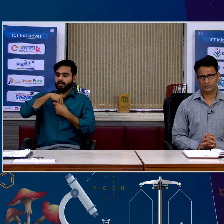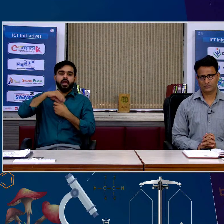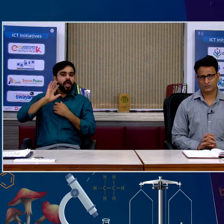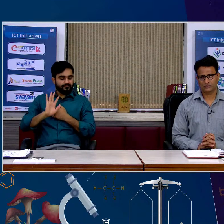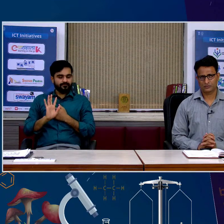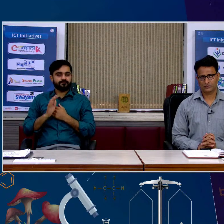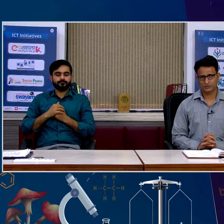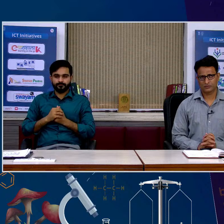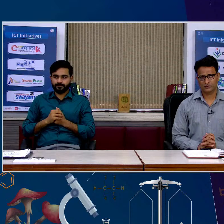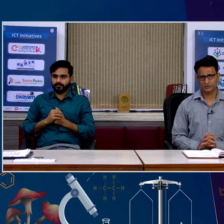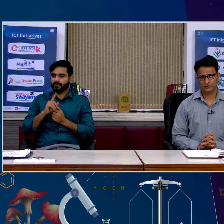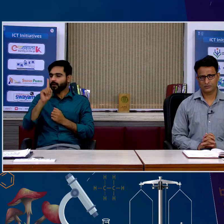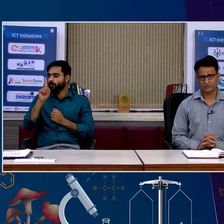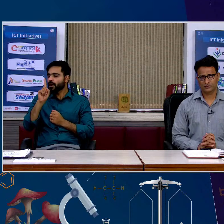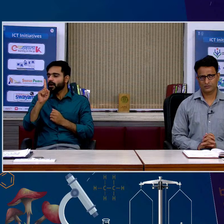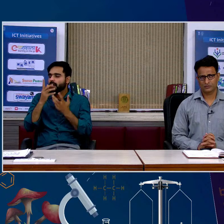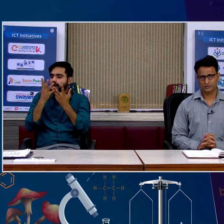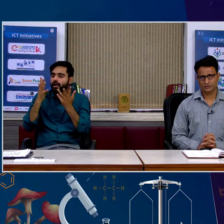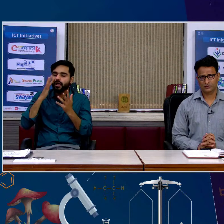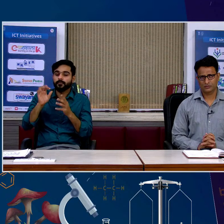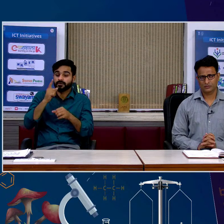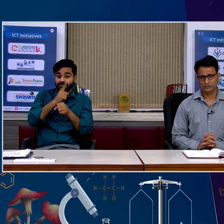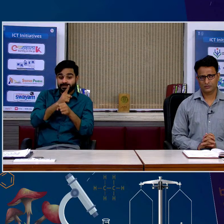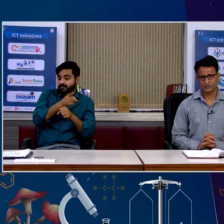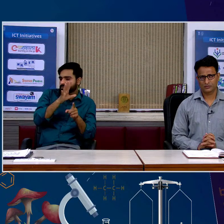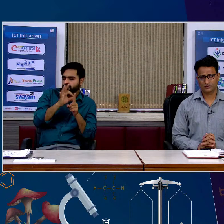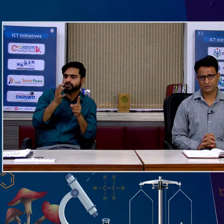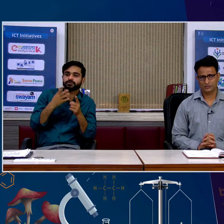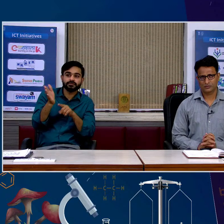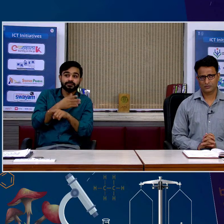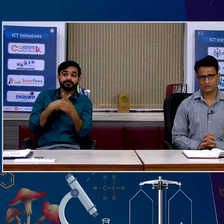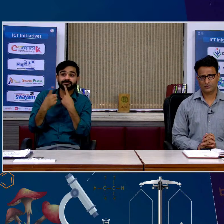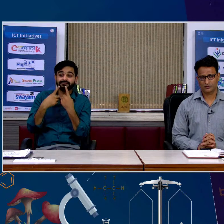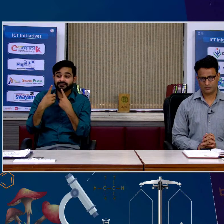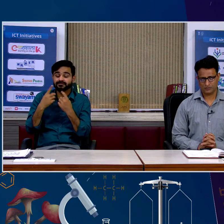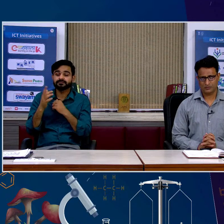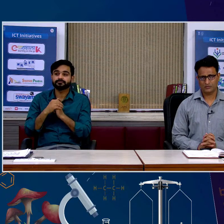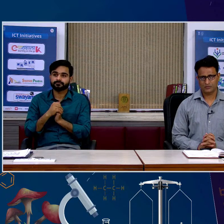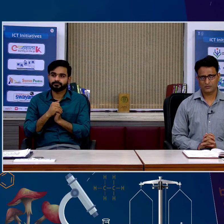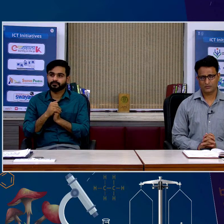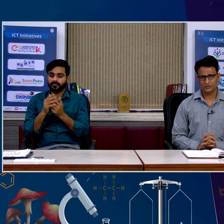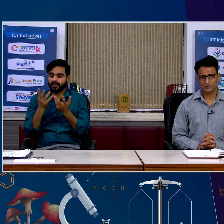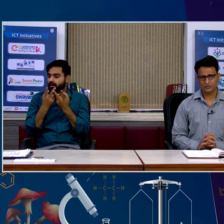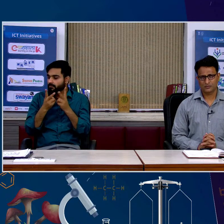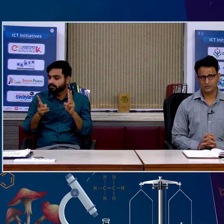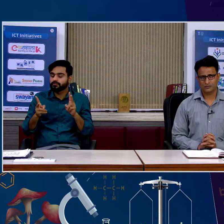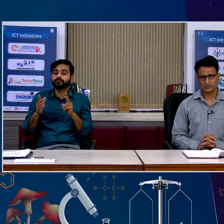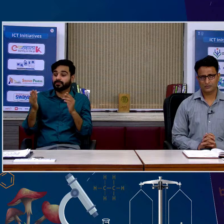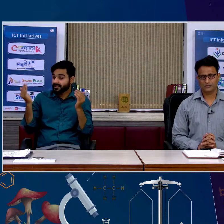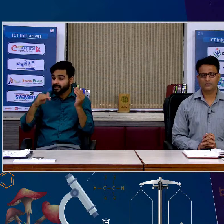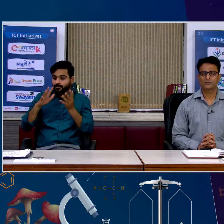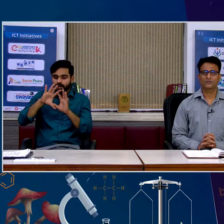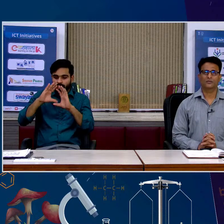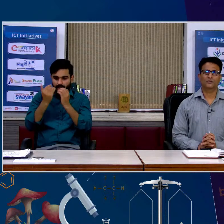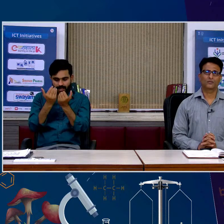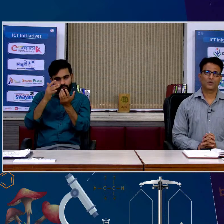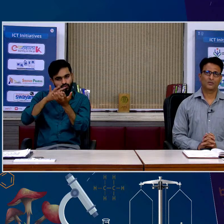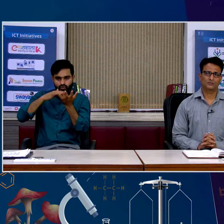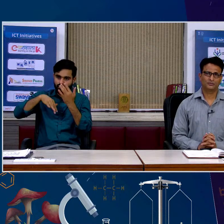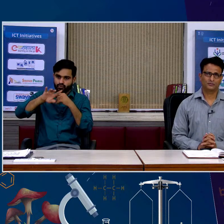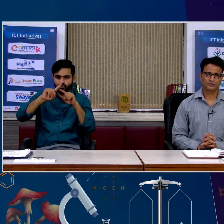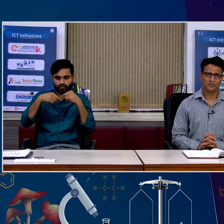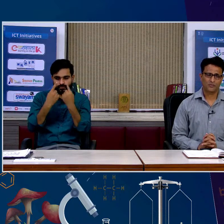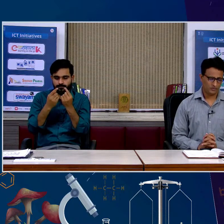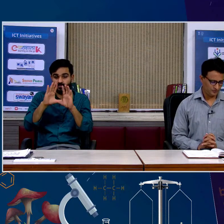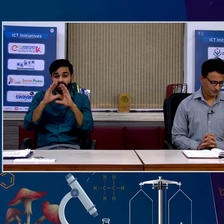So now one of the things that the teacher can do, like I had talked about the calming areas, have calming areas in the classroom. It's not a